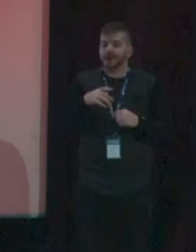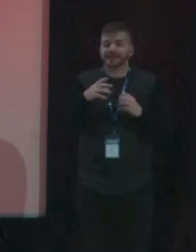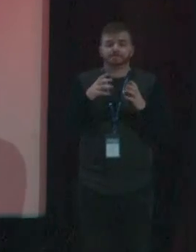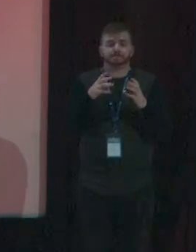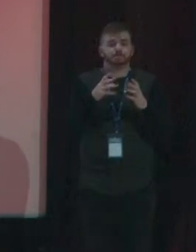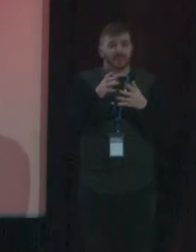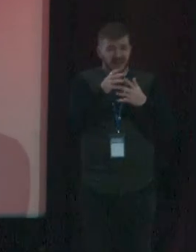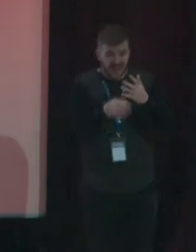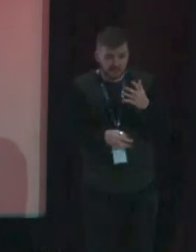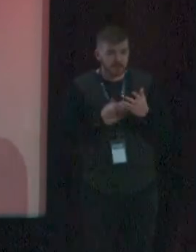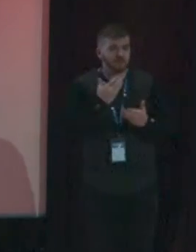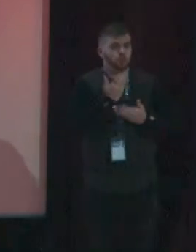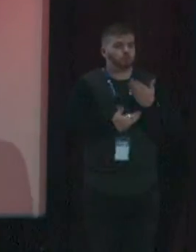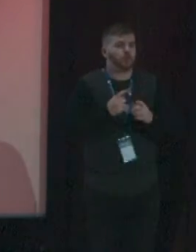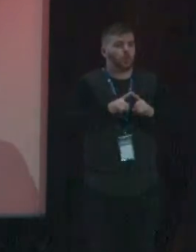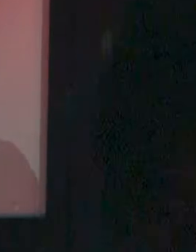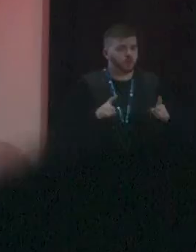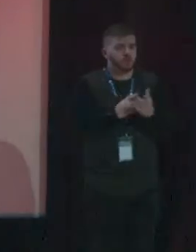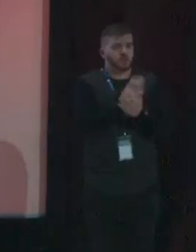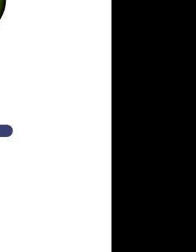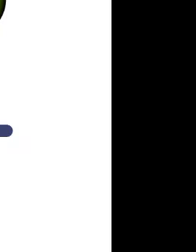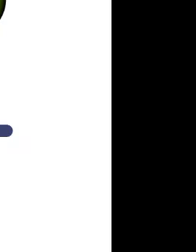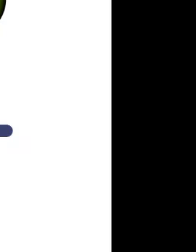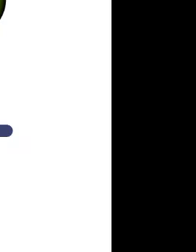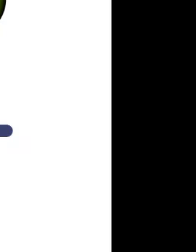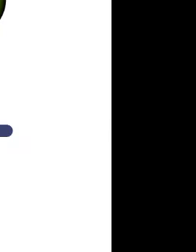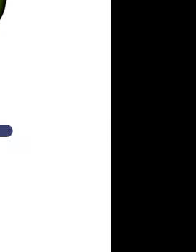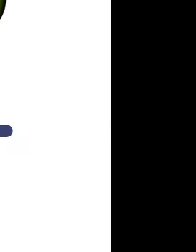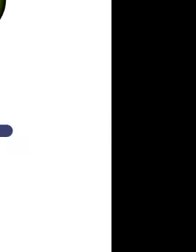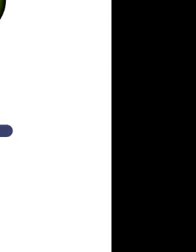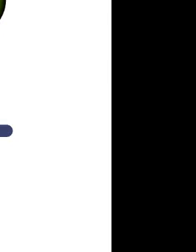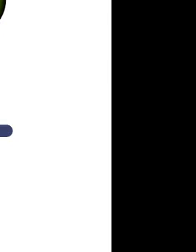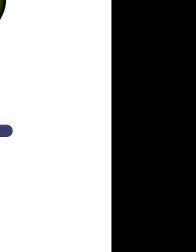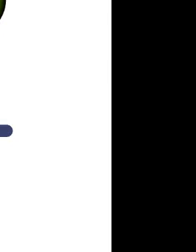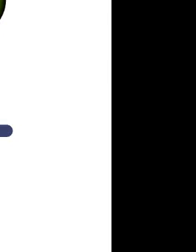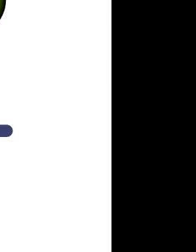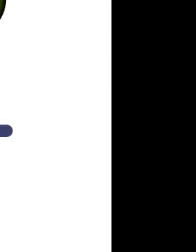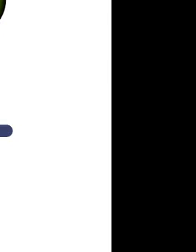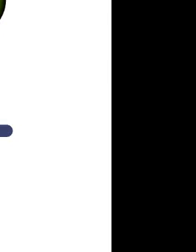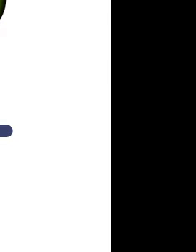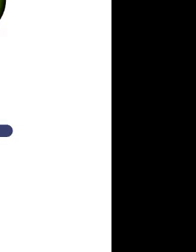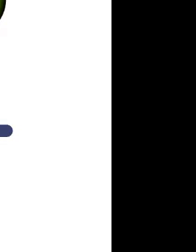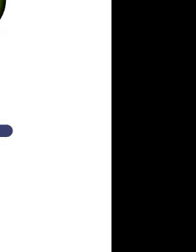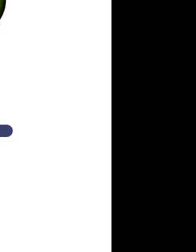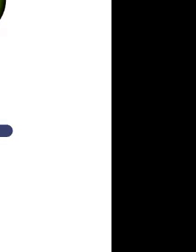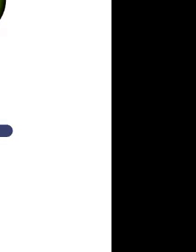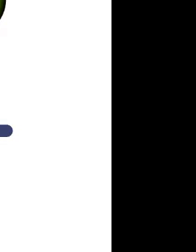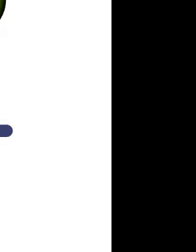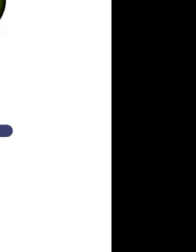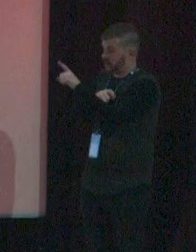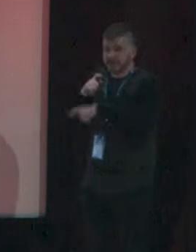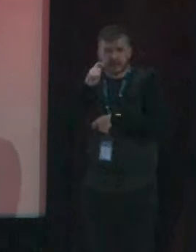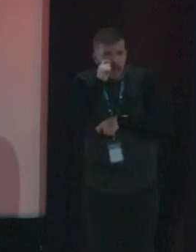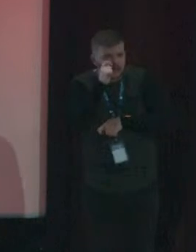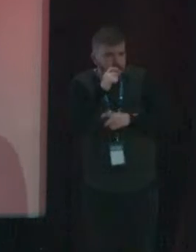have elements of the story that were not part of the spine, but were linked to it in various ways. So these are the cases. It's a detective